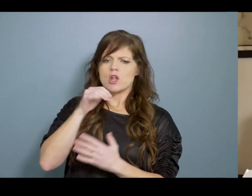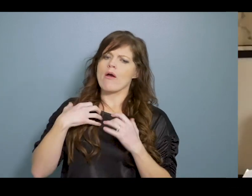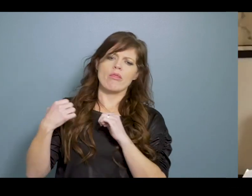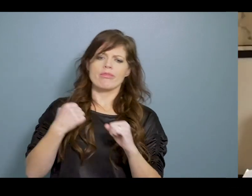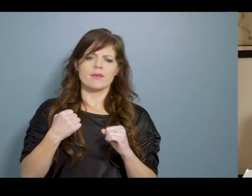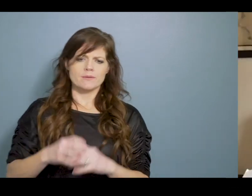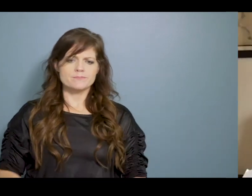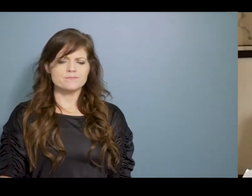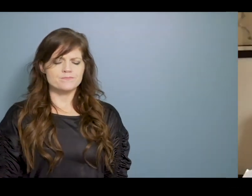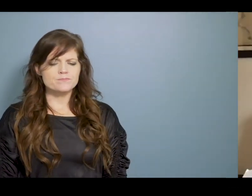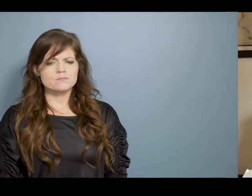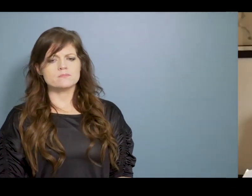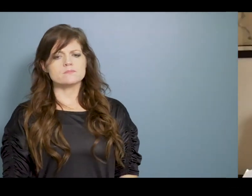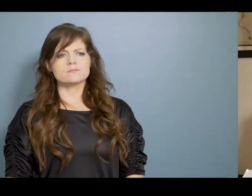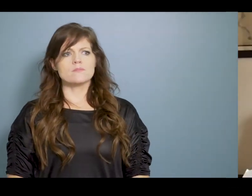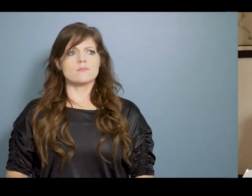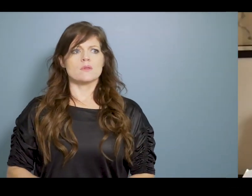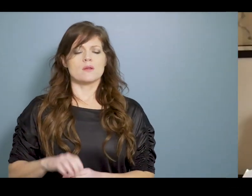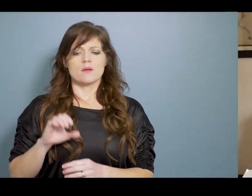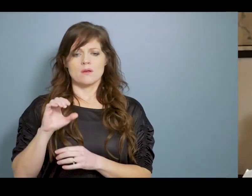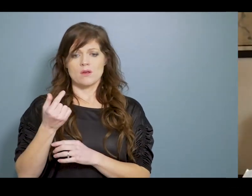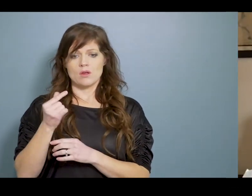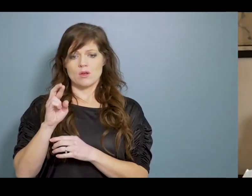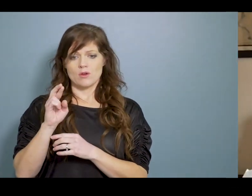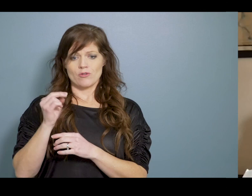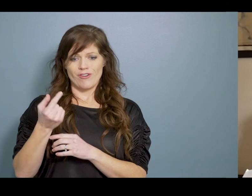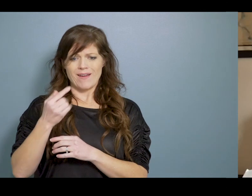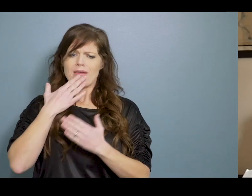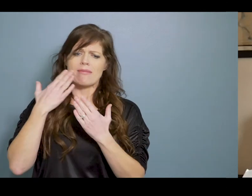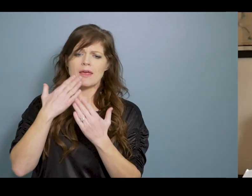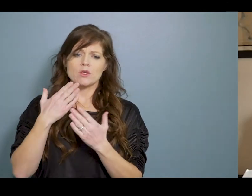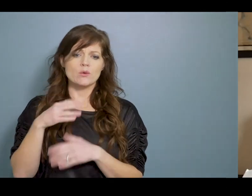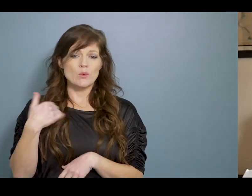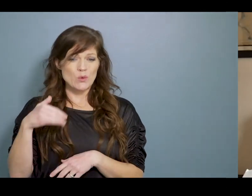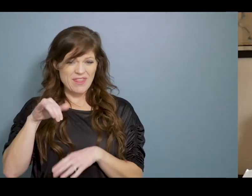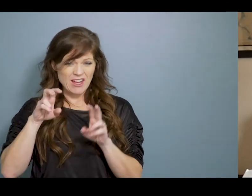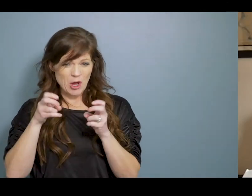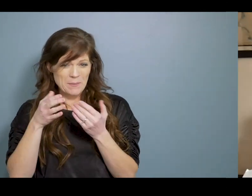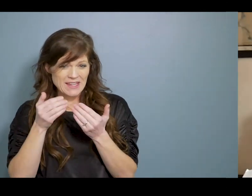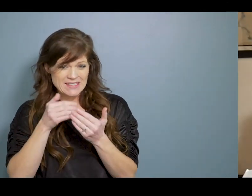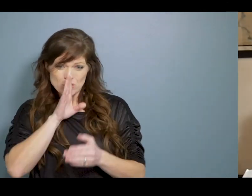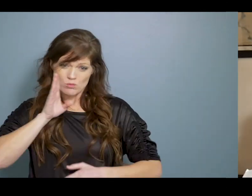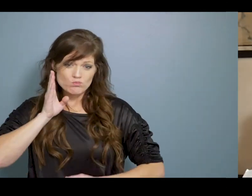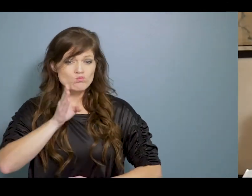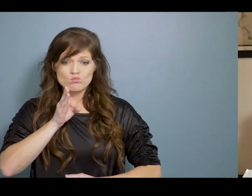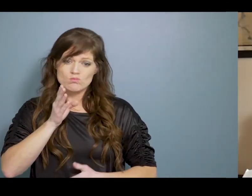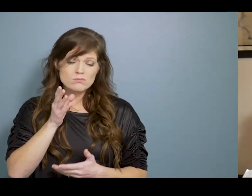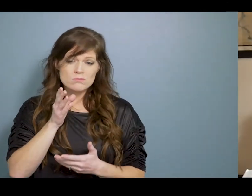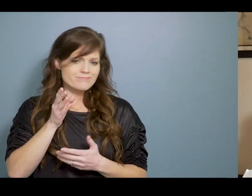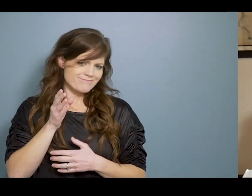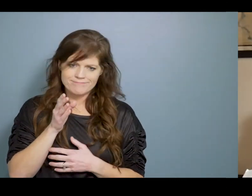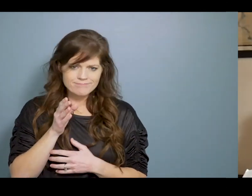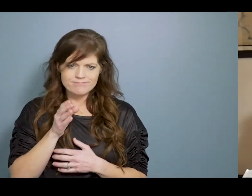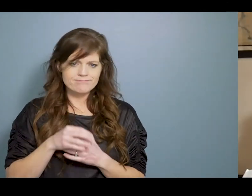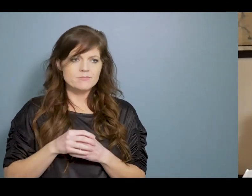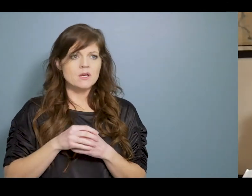Greg, thank you. Yeah, not easy topics to address. Max, I really do appreciate you bringing that up and